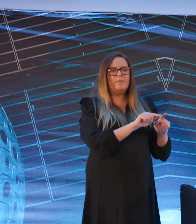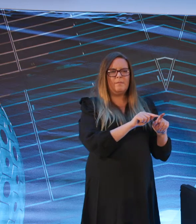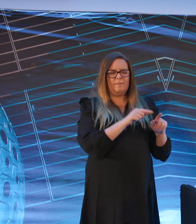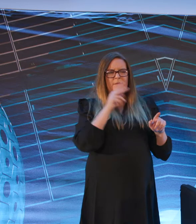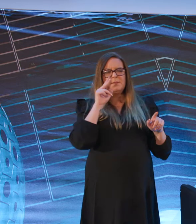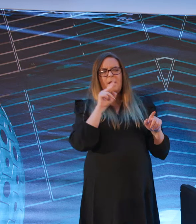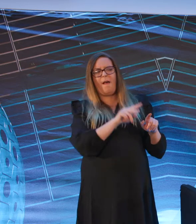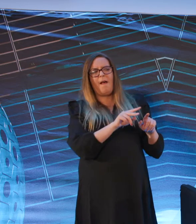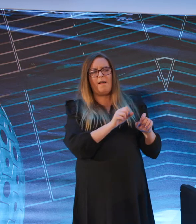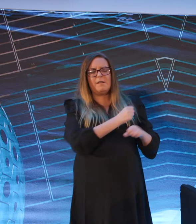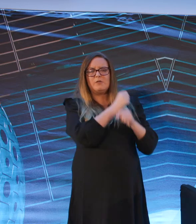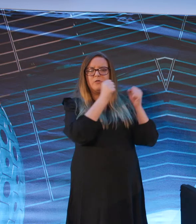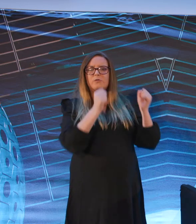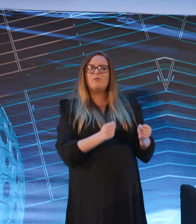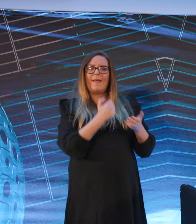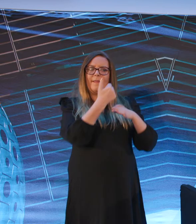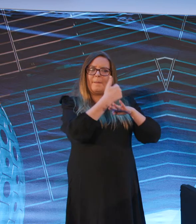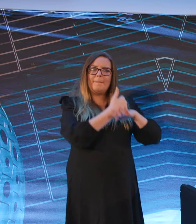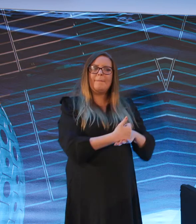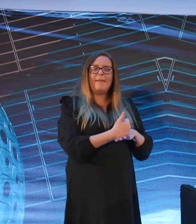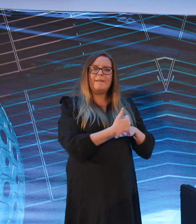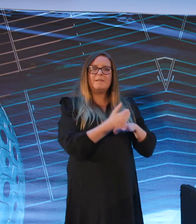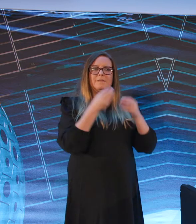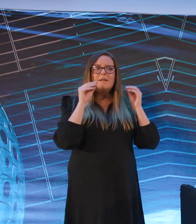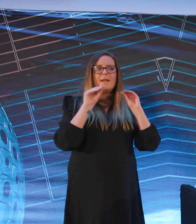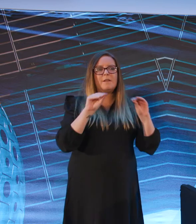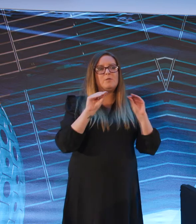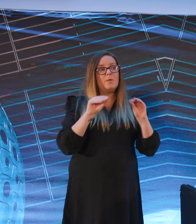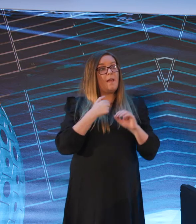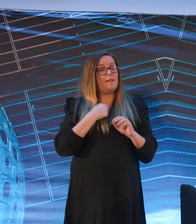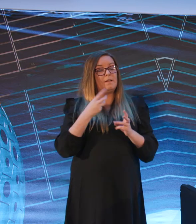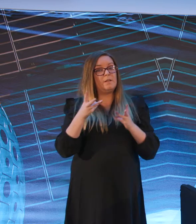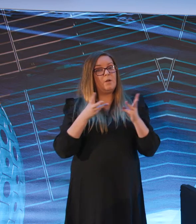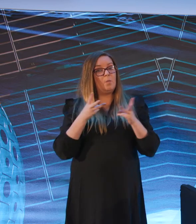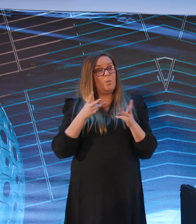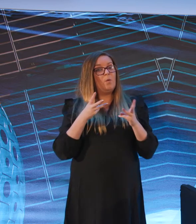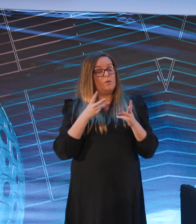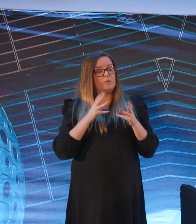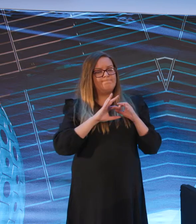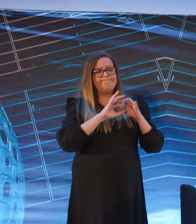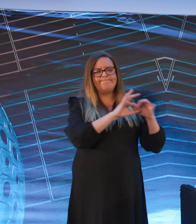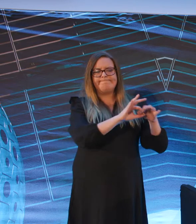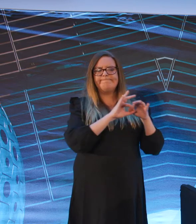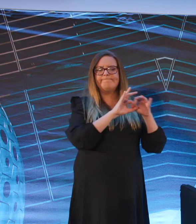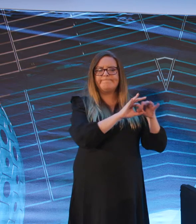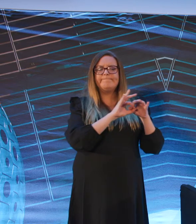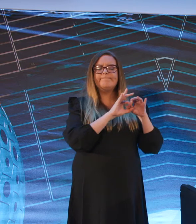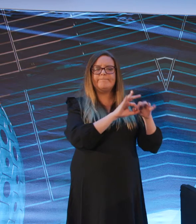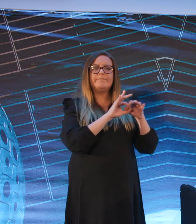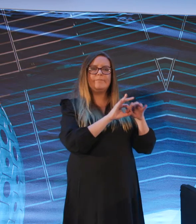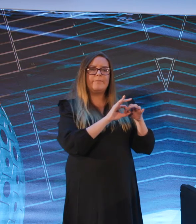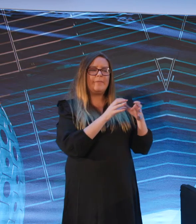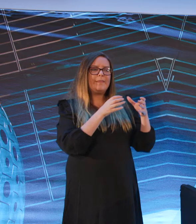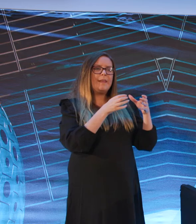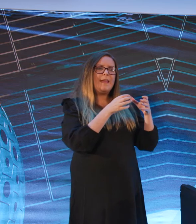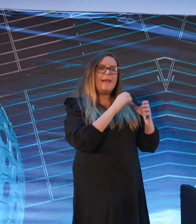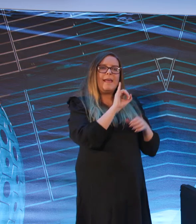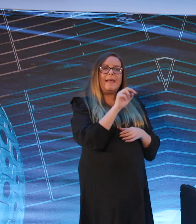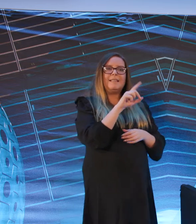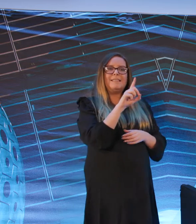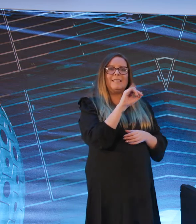education. I worked closely with Indigenous Australians, both staff and